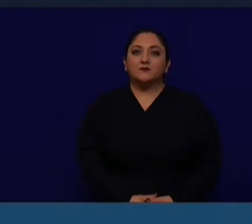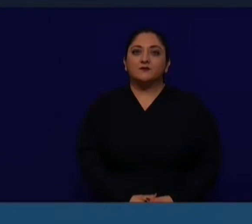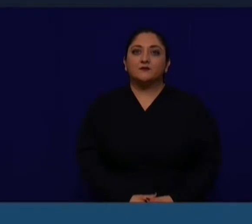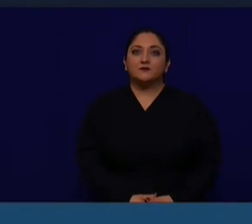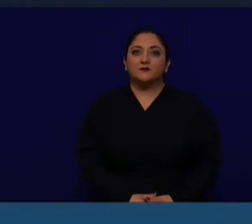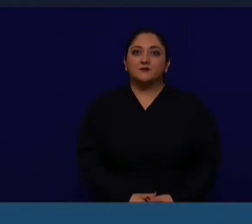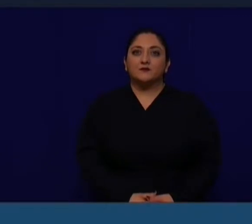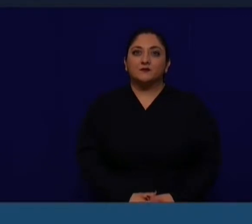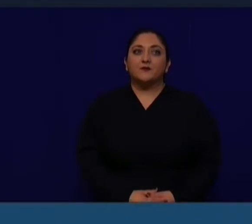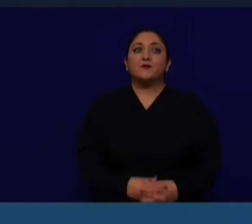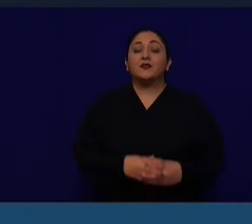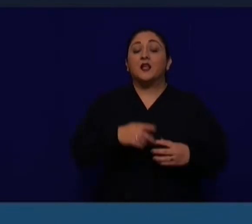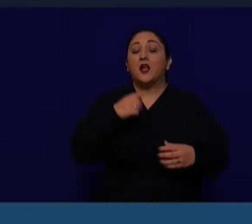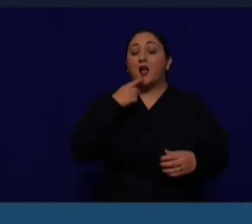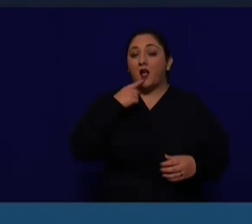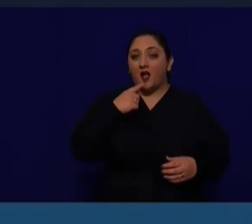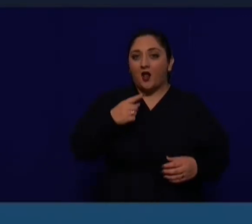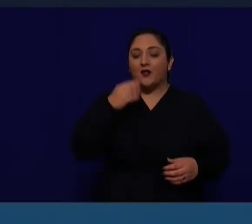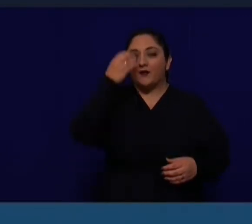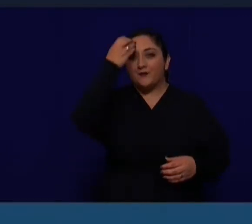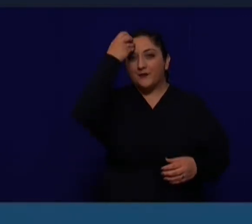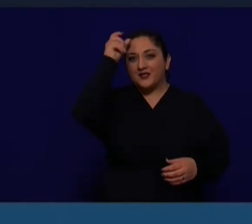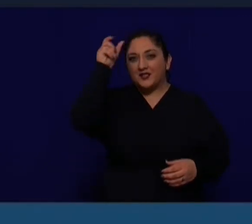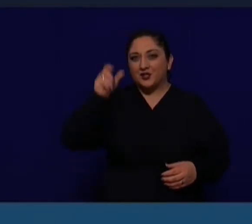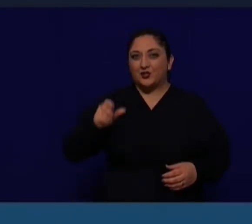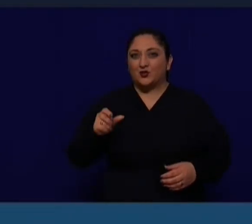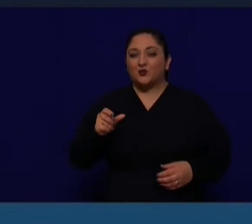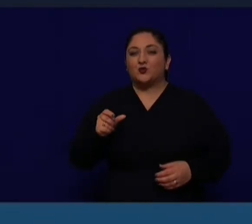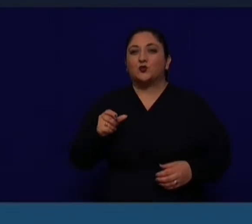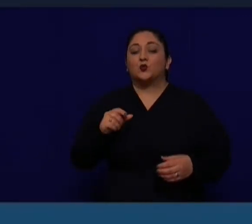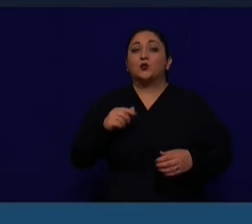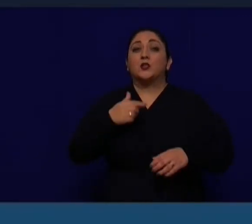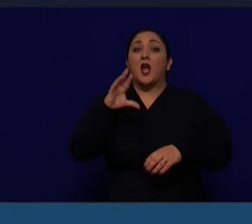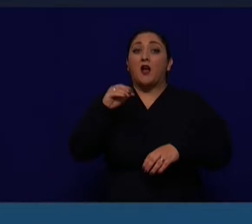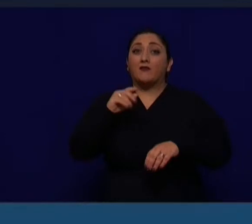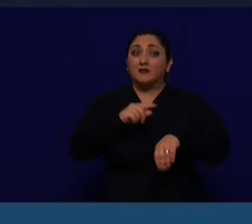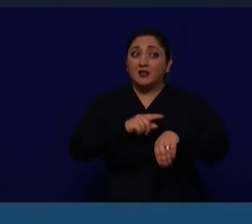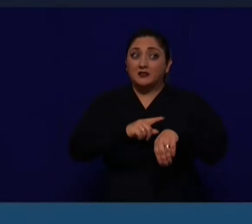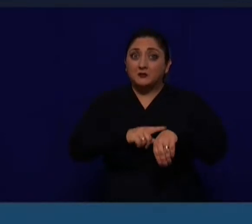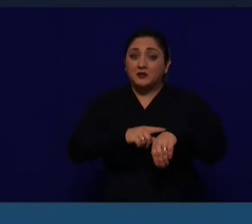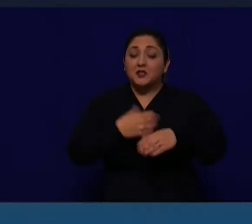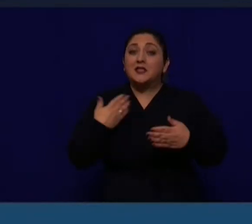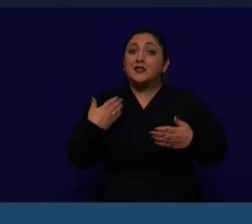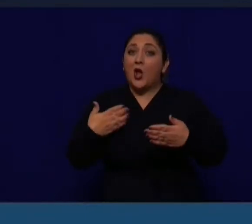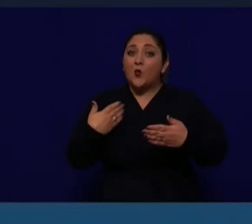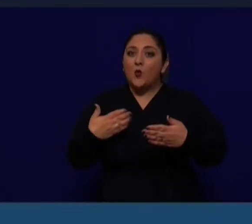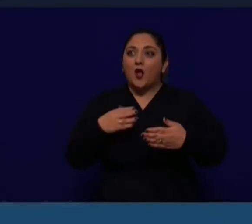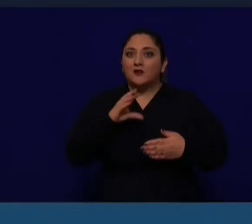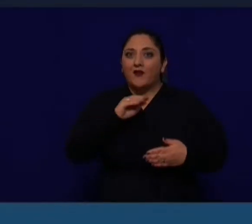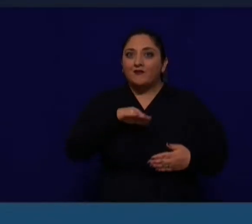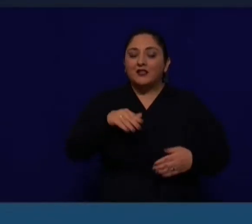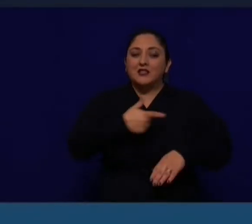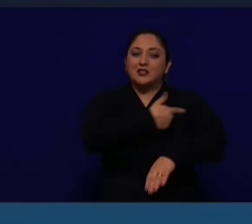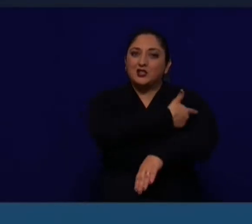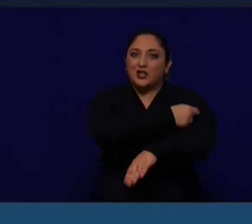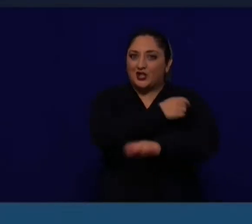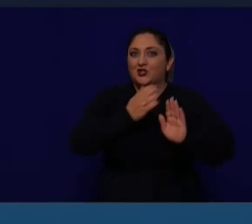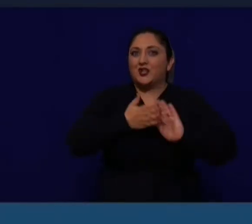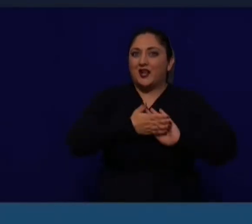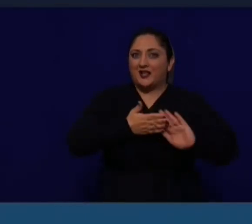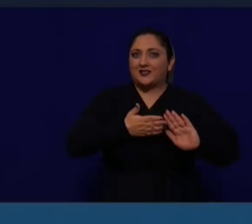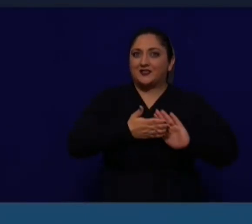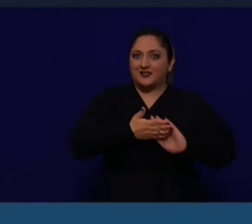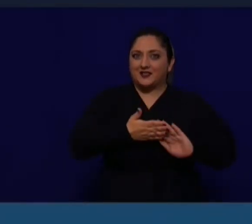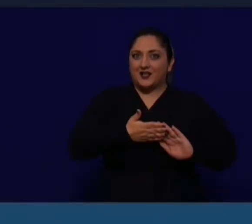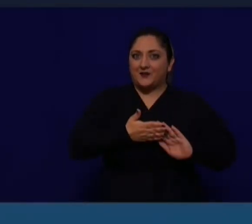people have been vaccinated. Our newsroom, however, have received a number of calls from vulnerable people saying that this isn't true because they are still waiting for